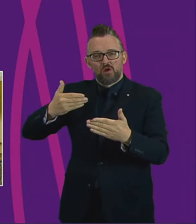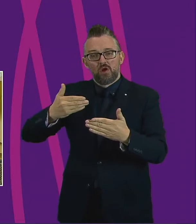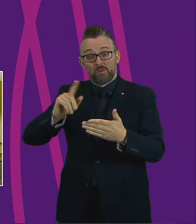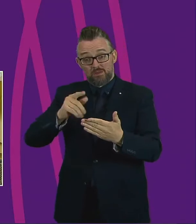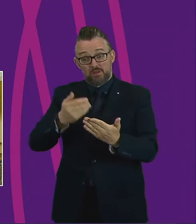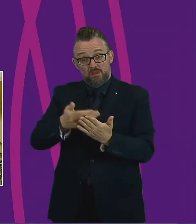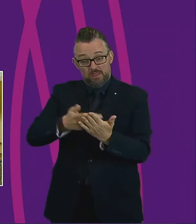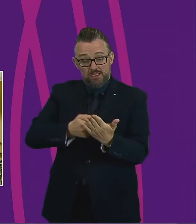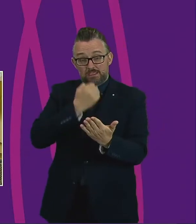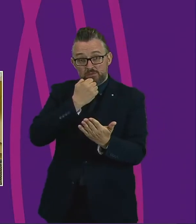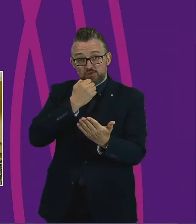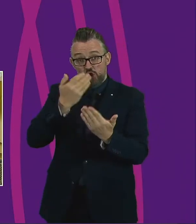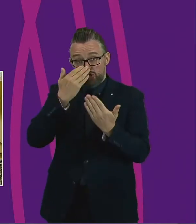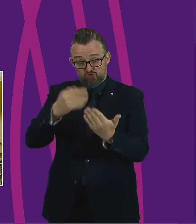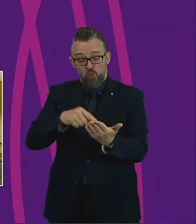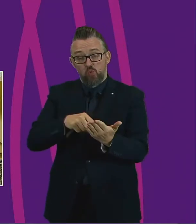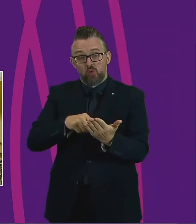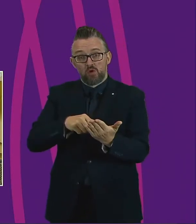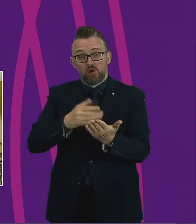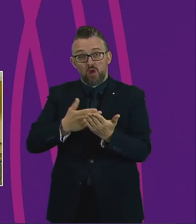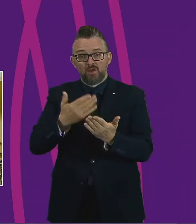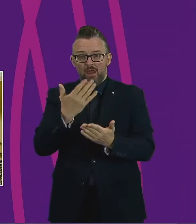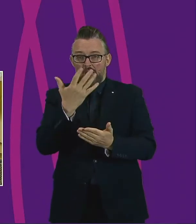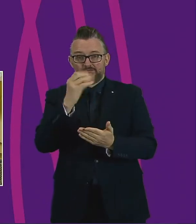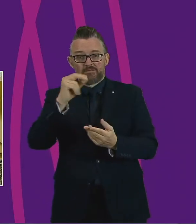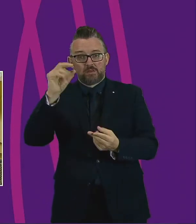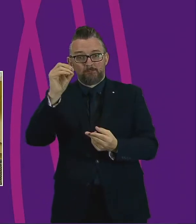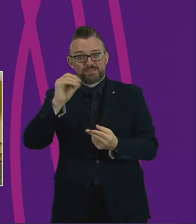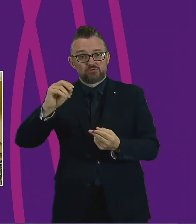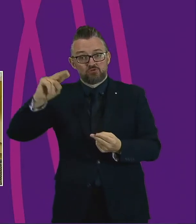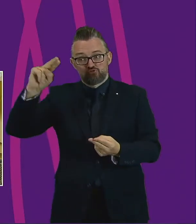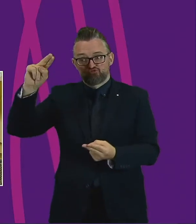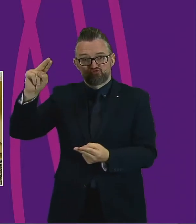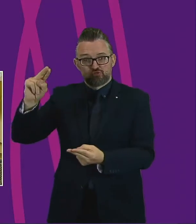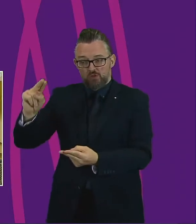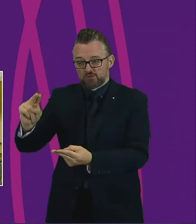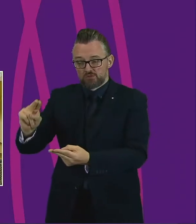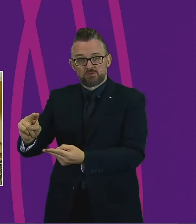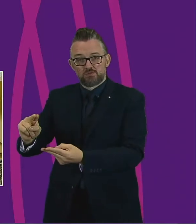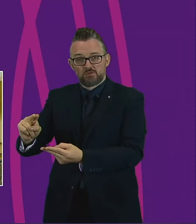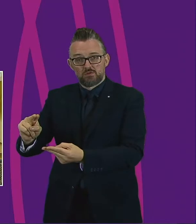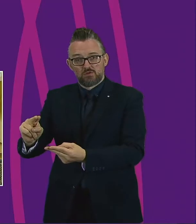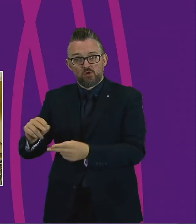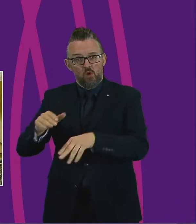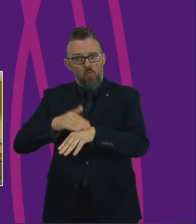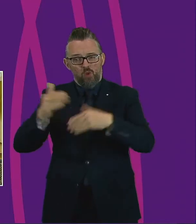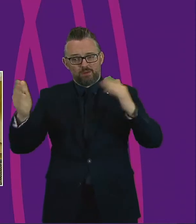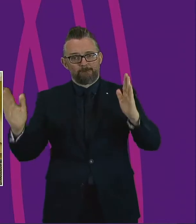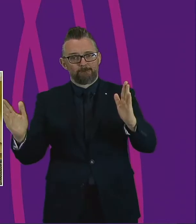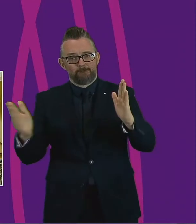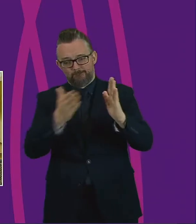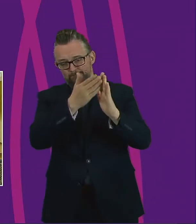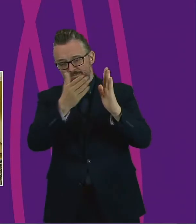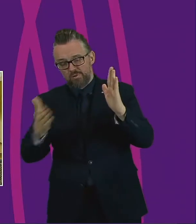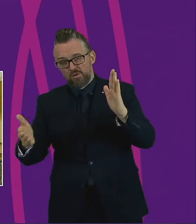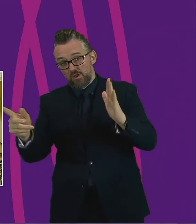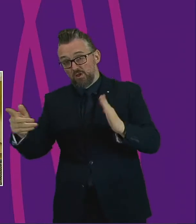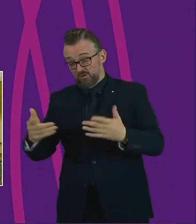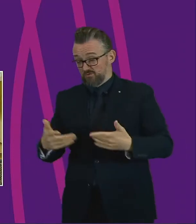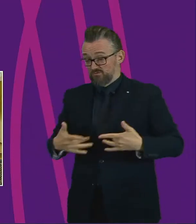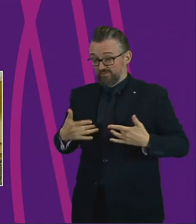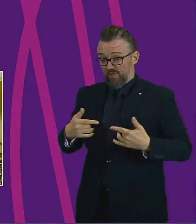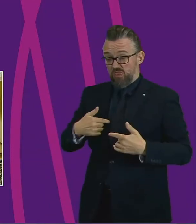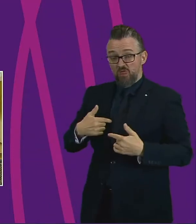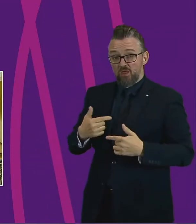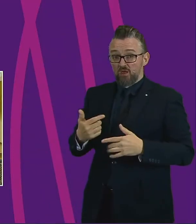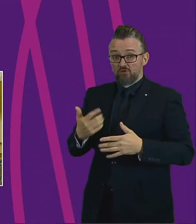also show is the long-term 50% reduction in our emissions, which actually gives us an incredibly strong foundation, probably one of